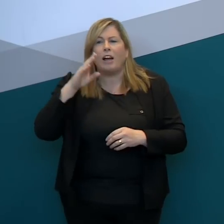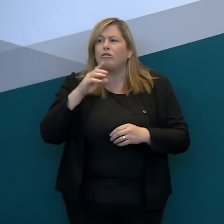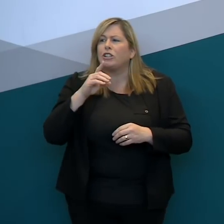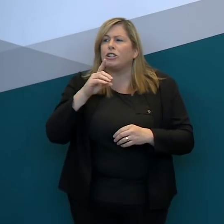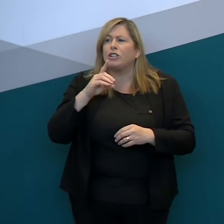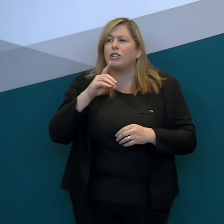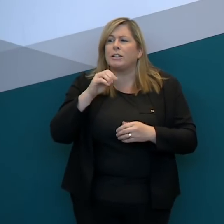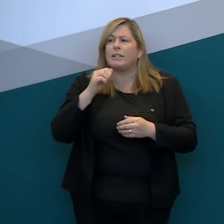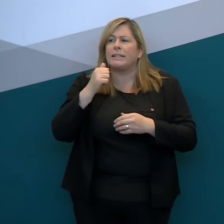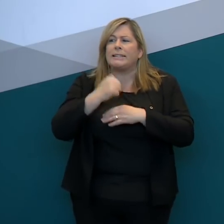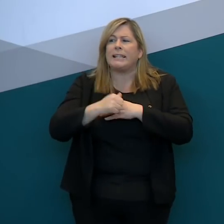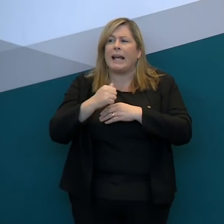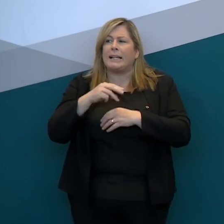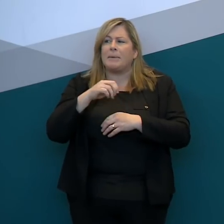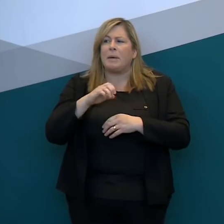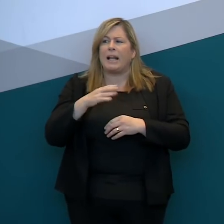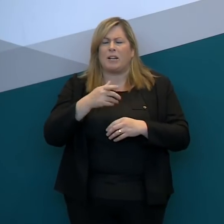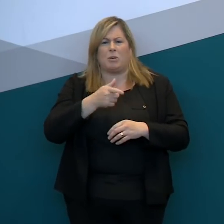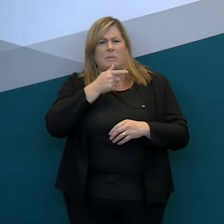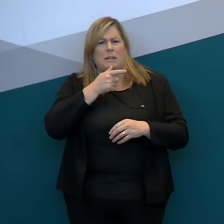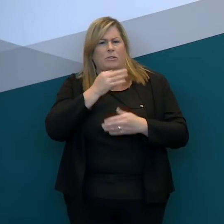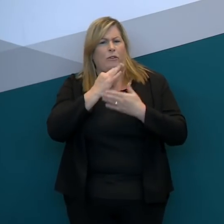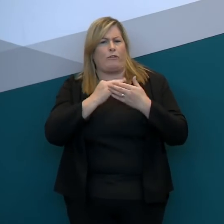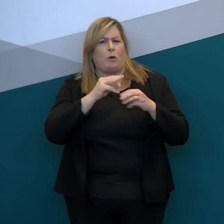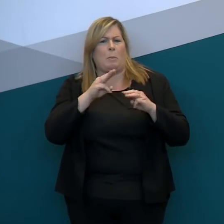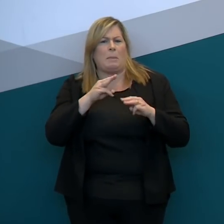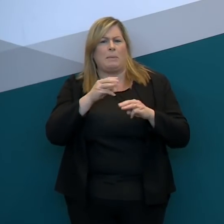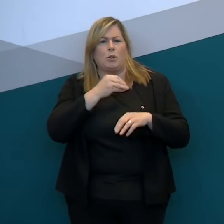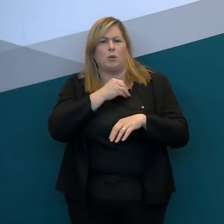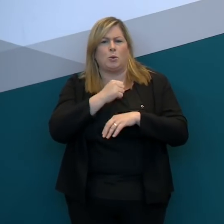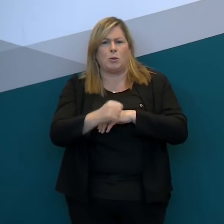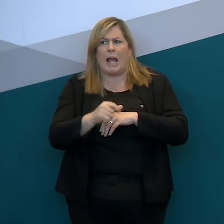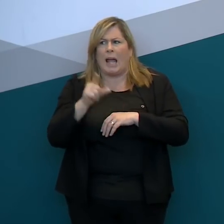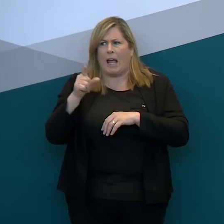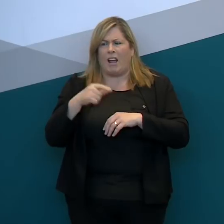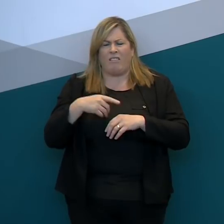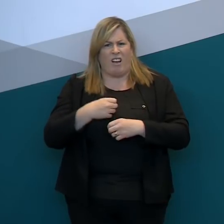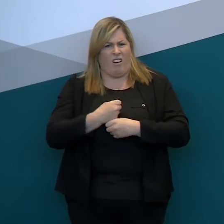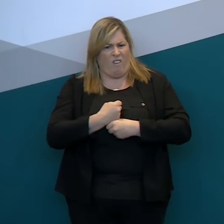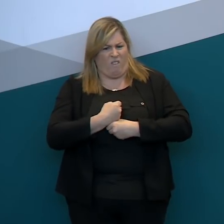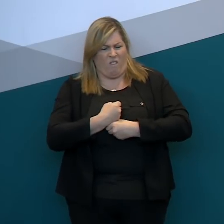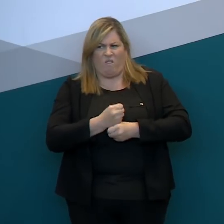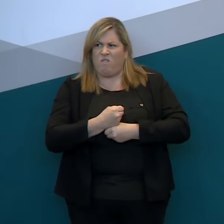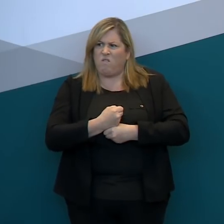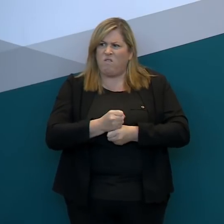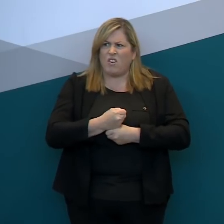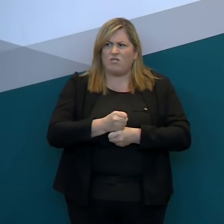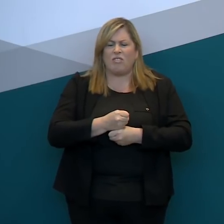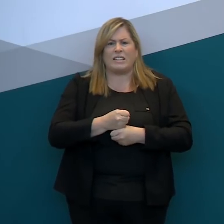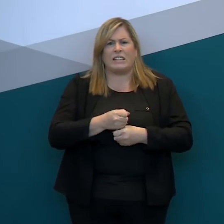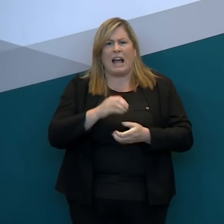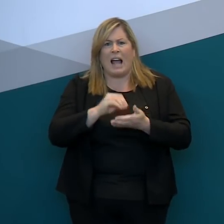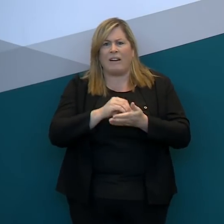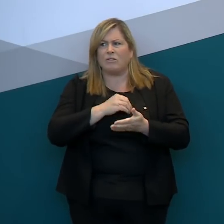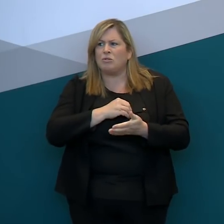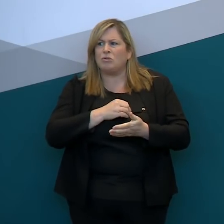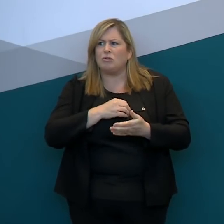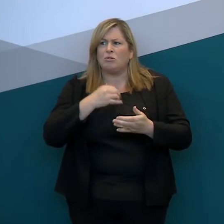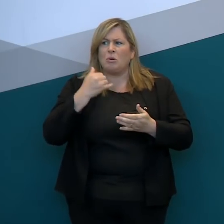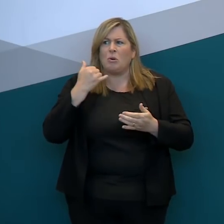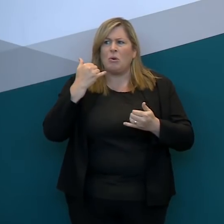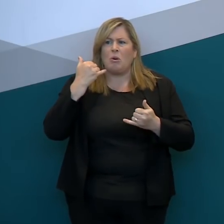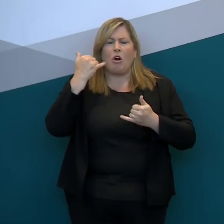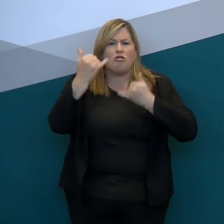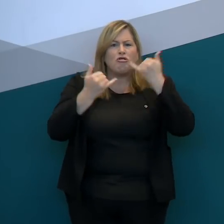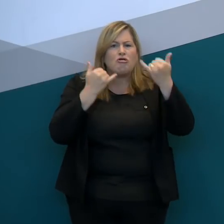today who they were very frustrated at having to ring labs, often spending up to 2-3 hours a day looking for their